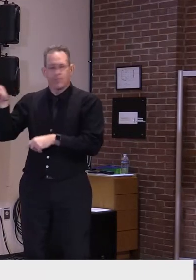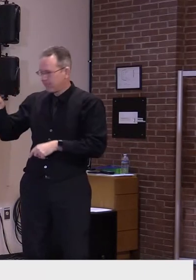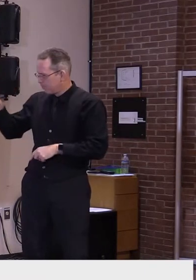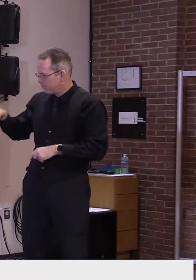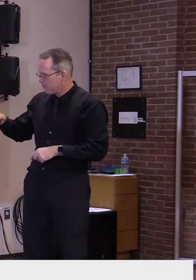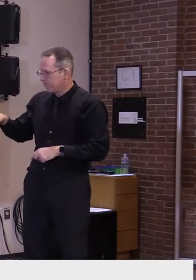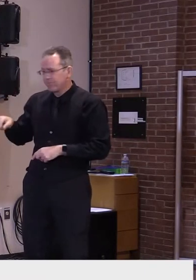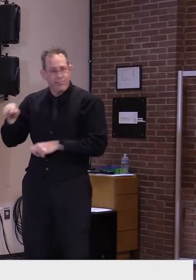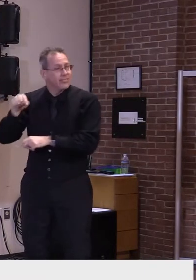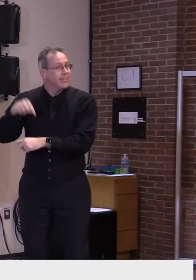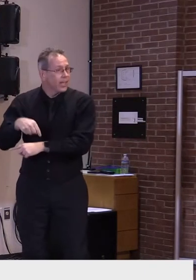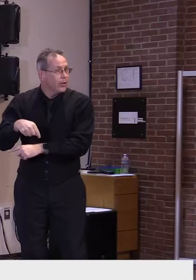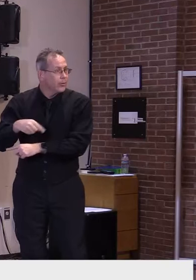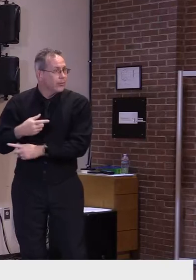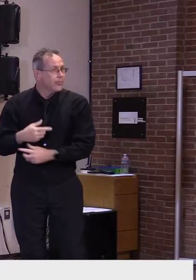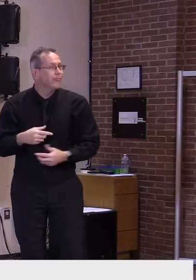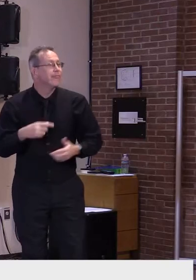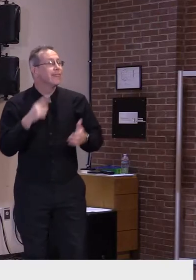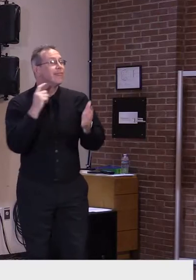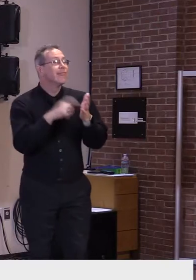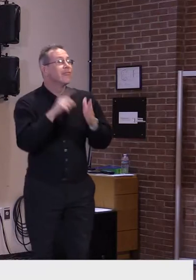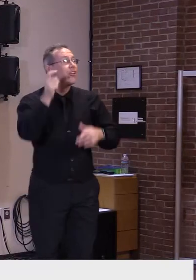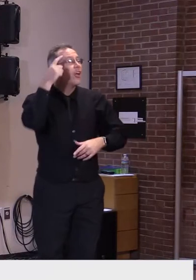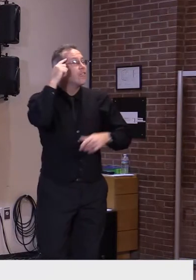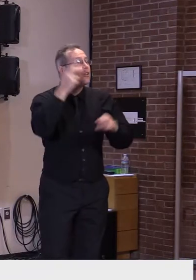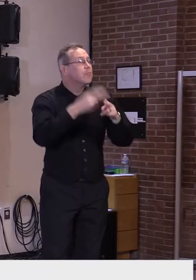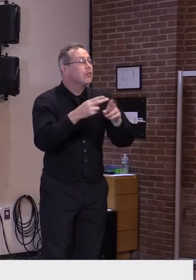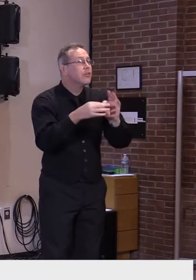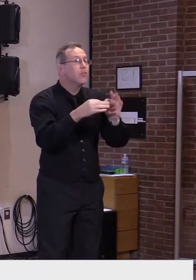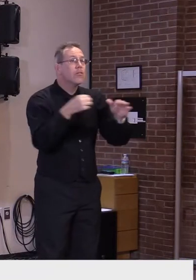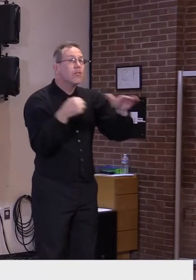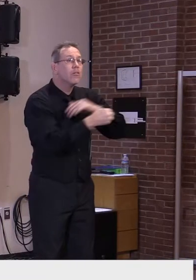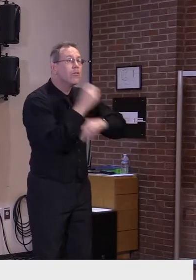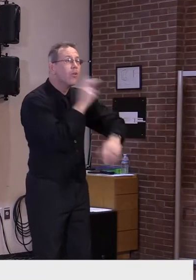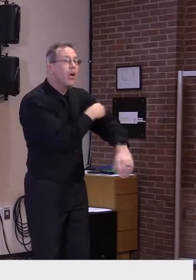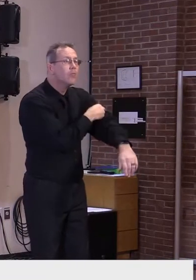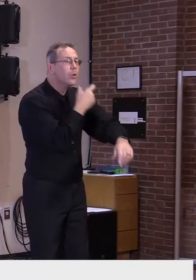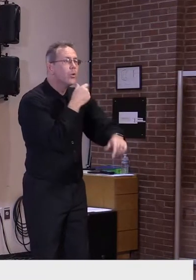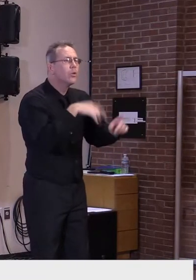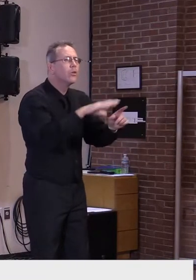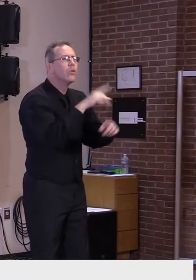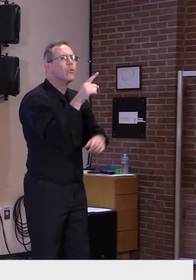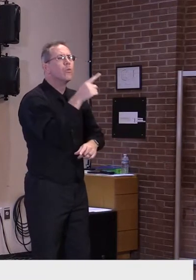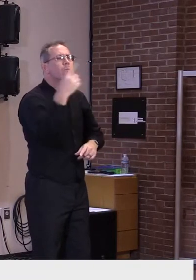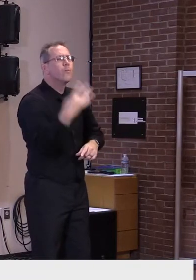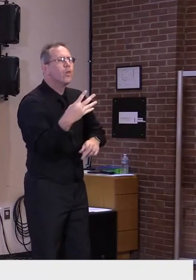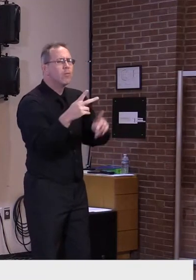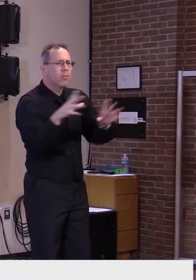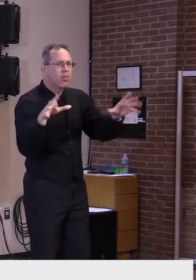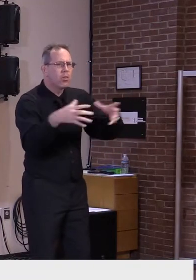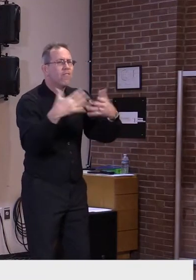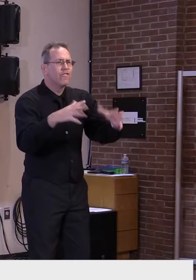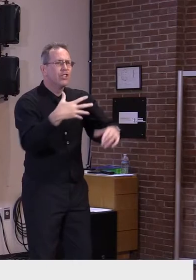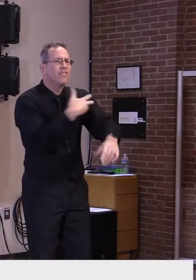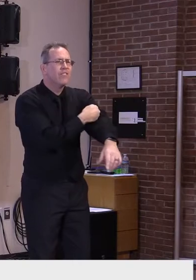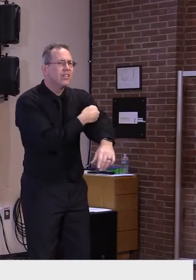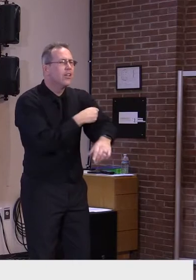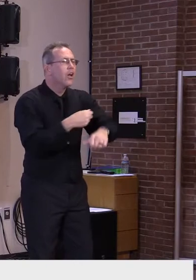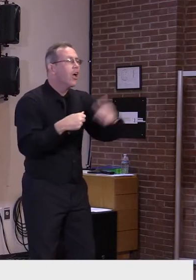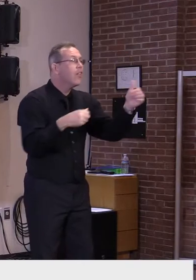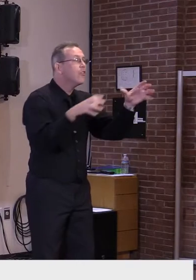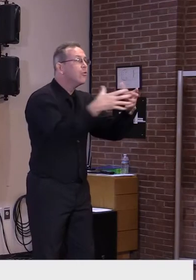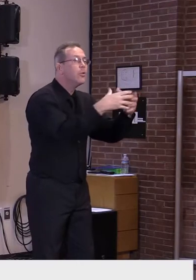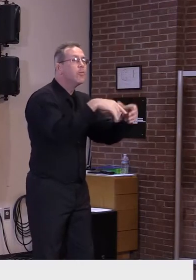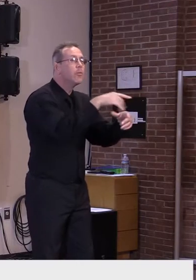not vaccinated, both generally across the hospital, but particularly with the ICU that stands at 79%. So 79% of those